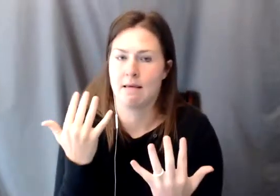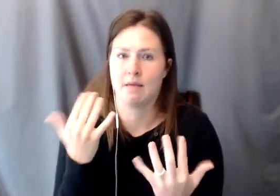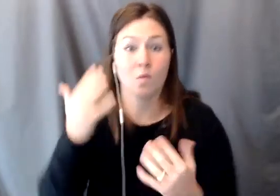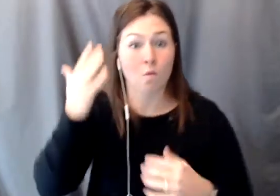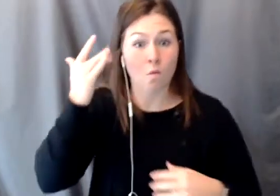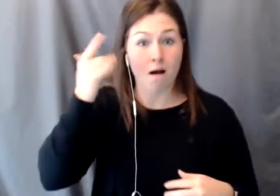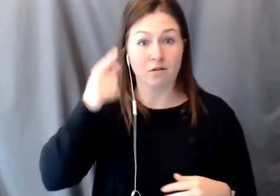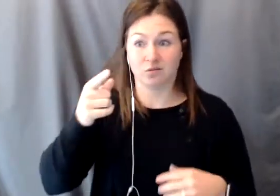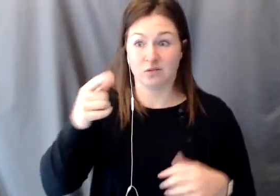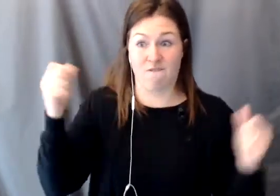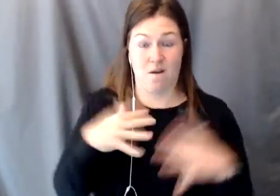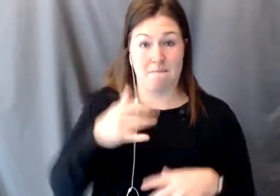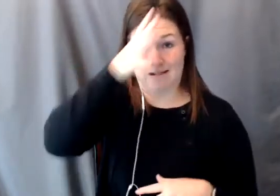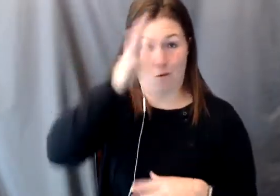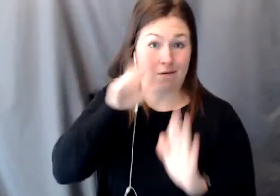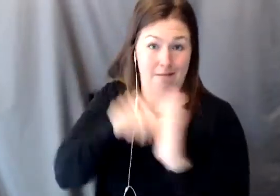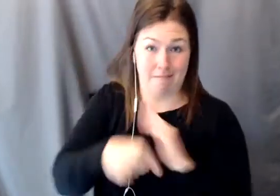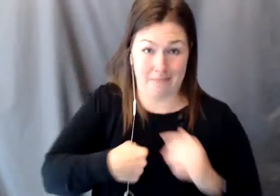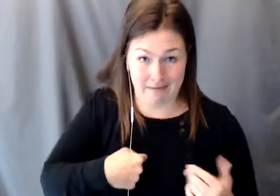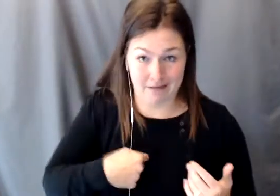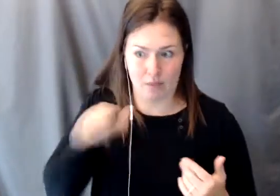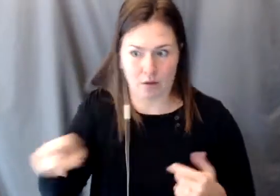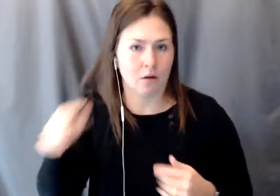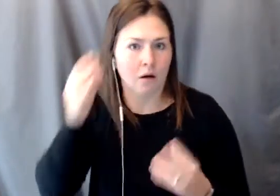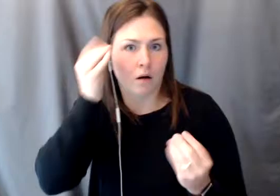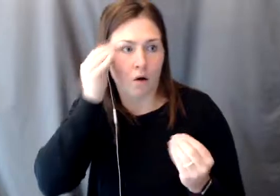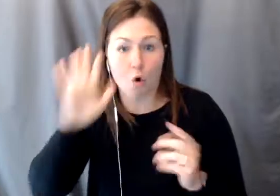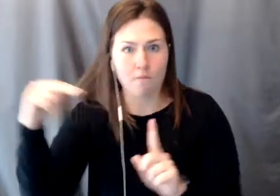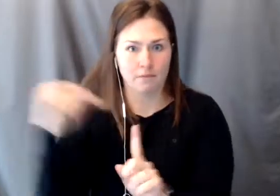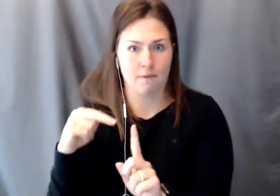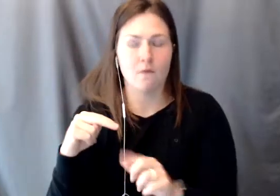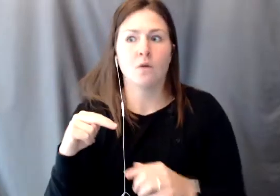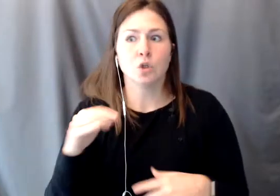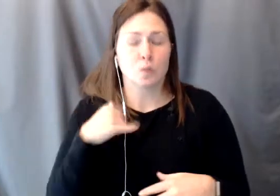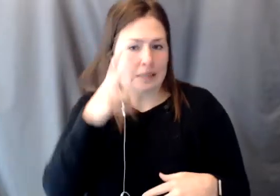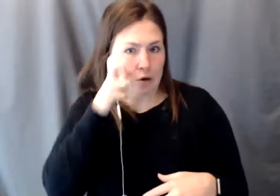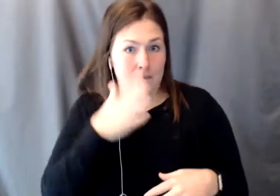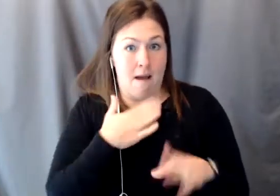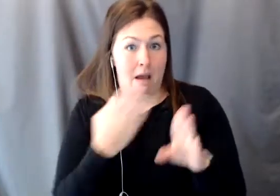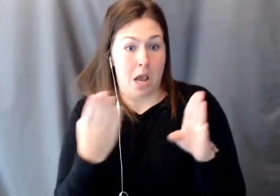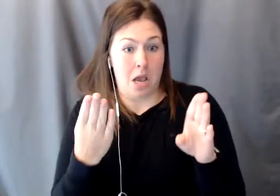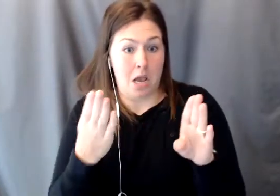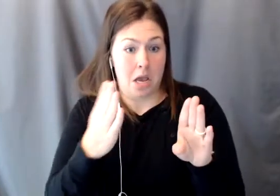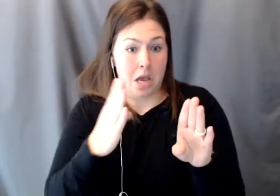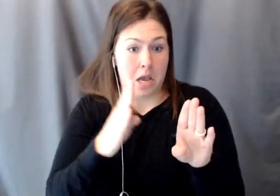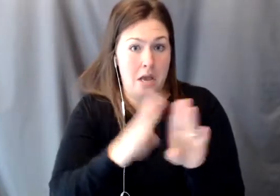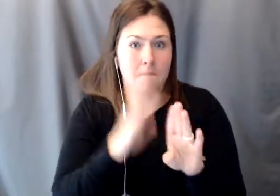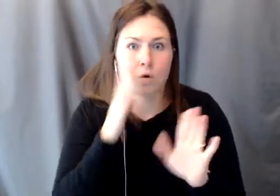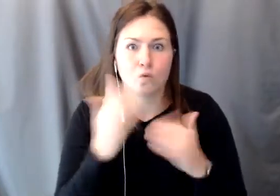me. And so she said once she'd hear my bedroom door close, she'd know it was going to be okay and she could go to